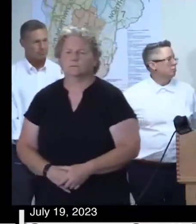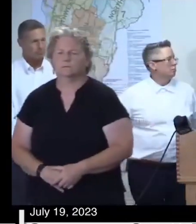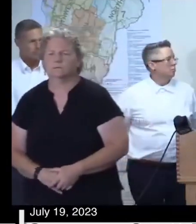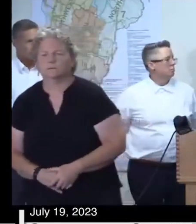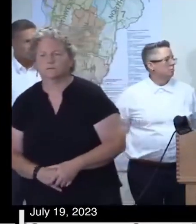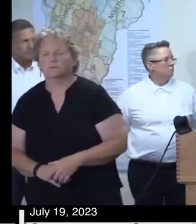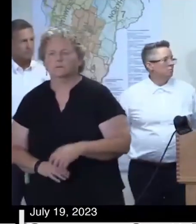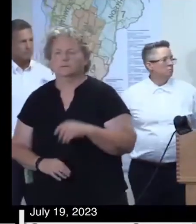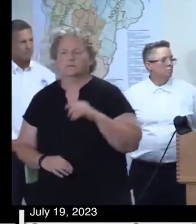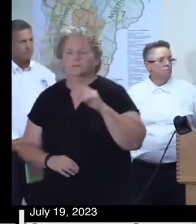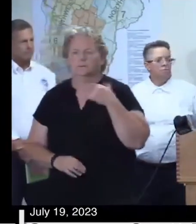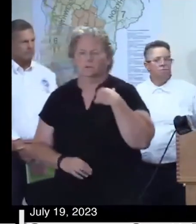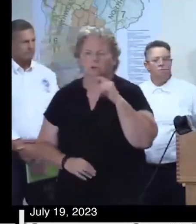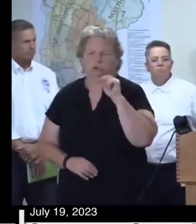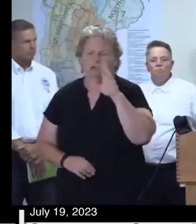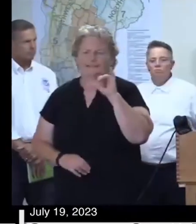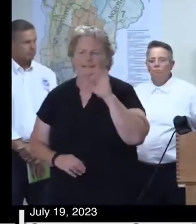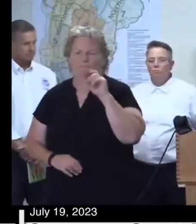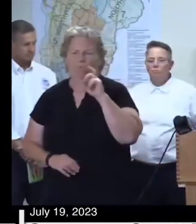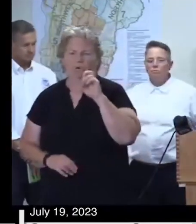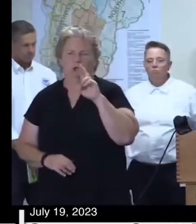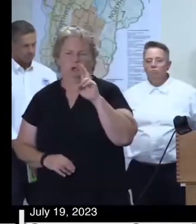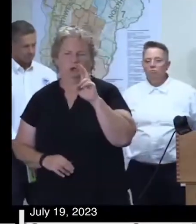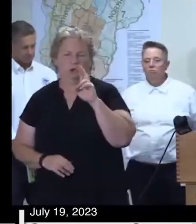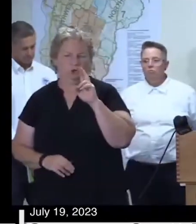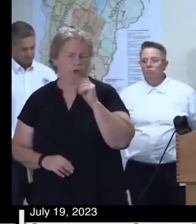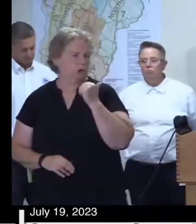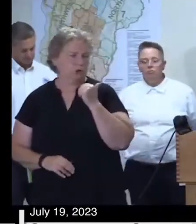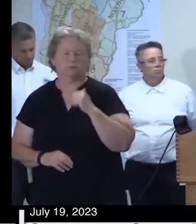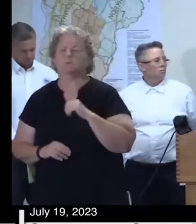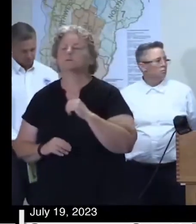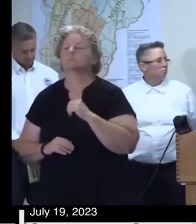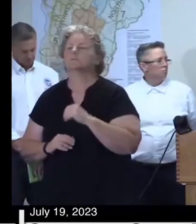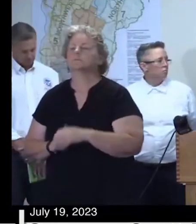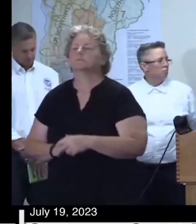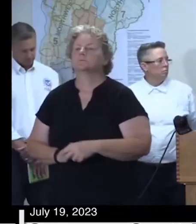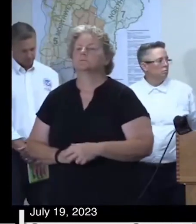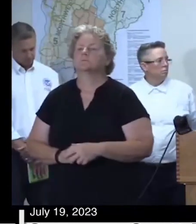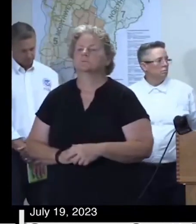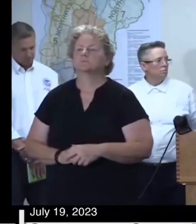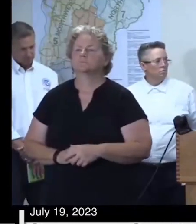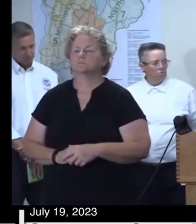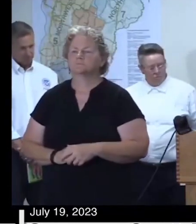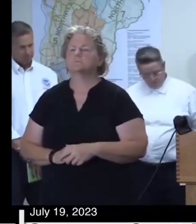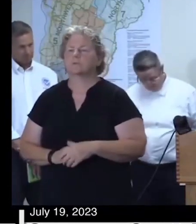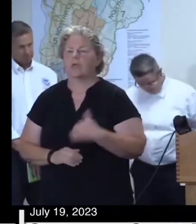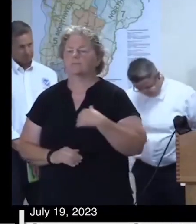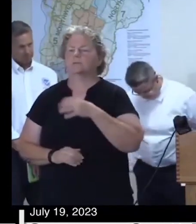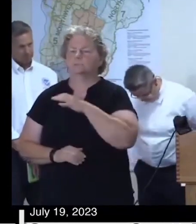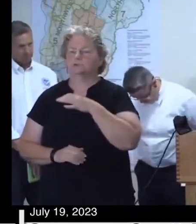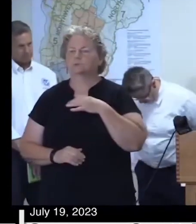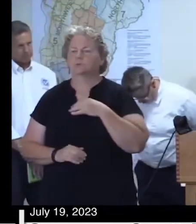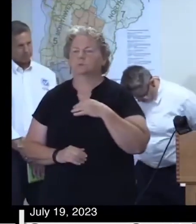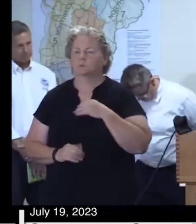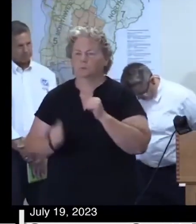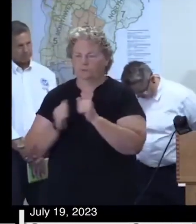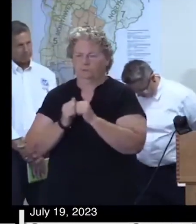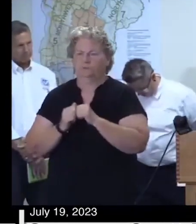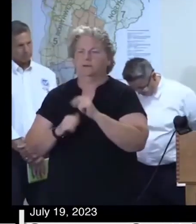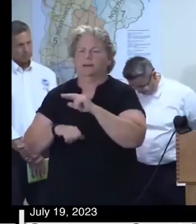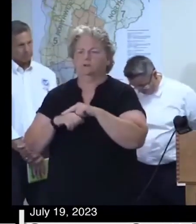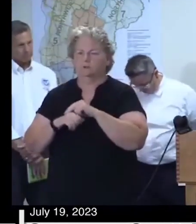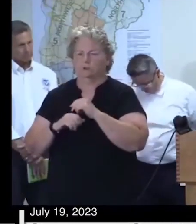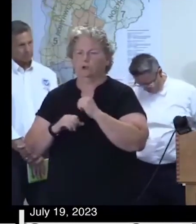part of that question? I heard 75, but I didn't hear what that was in reference to. I believe there are 75 members of the National Guard deployed in Vermont.